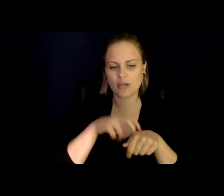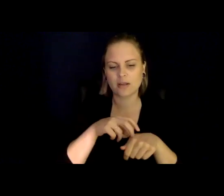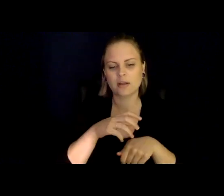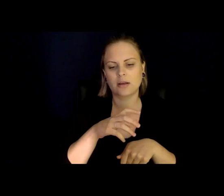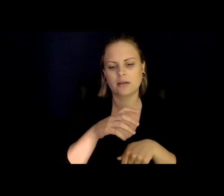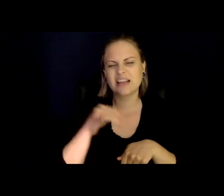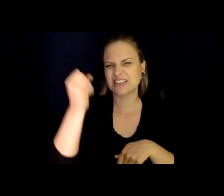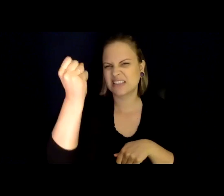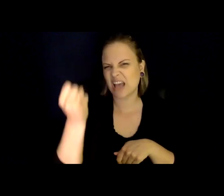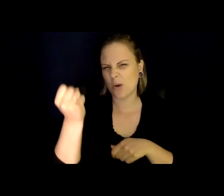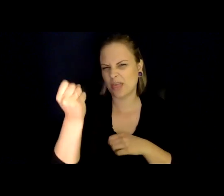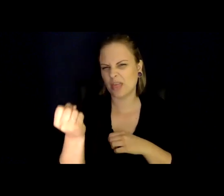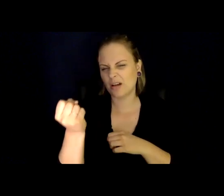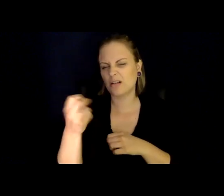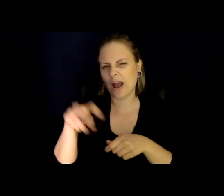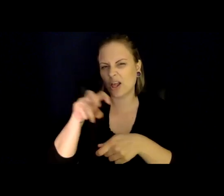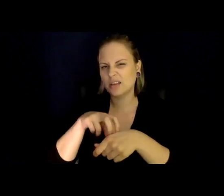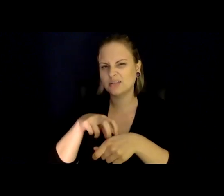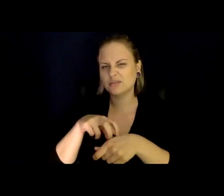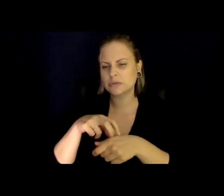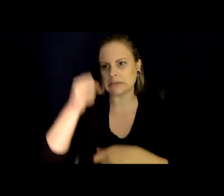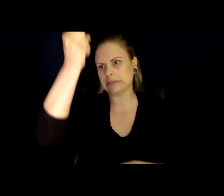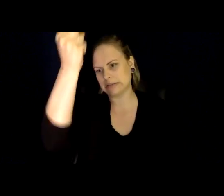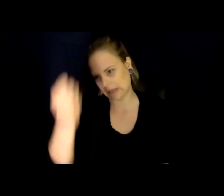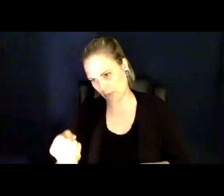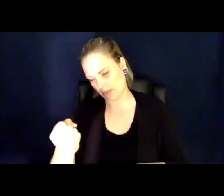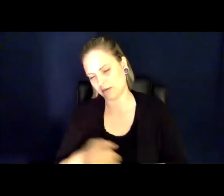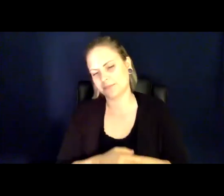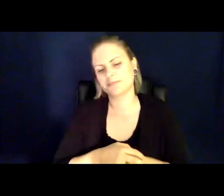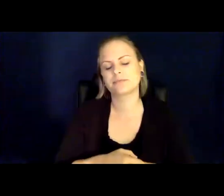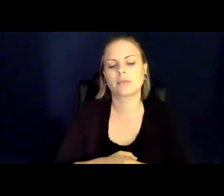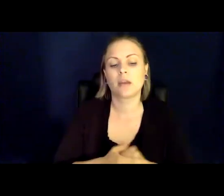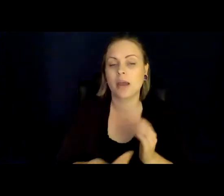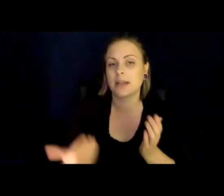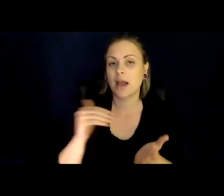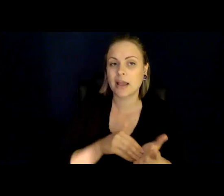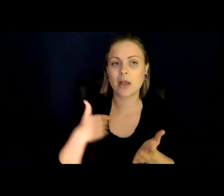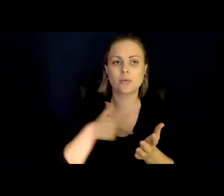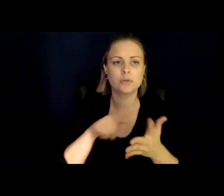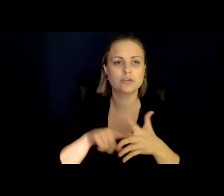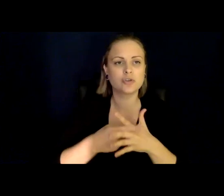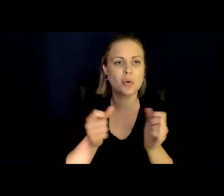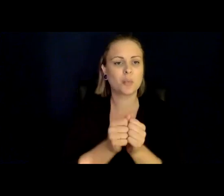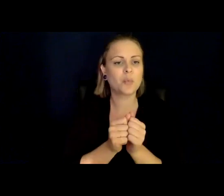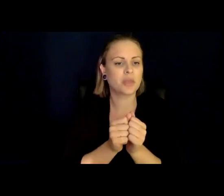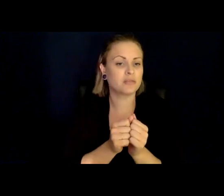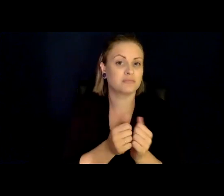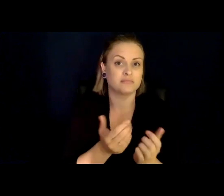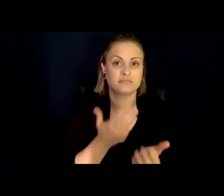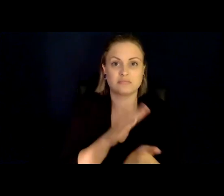the south part of Ireland, very much the south part. And once again, we started off with a decent bit of